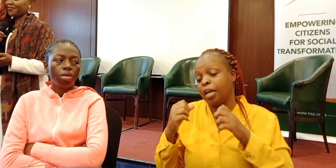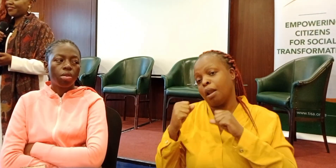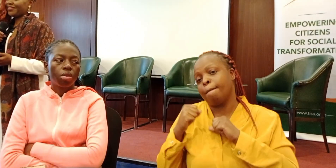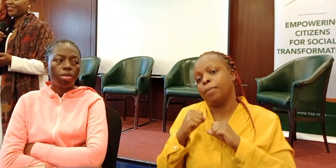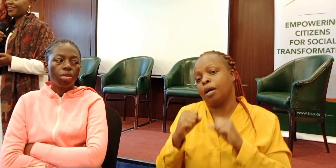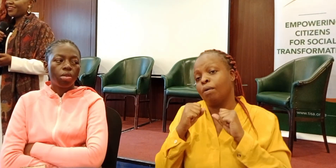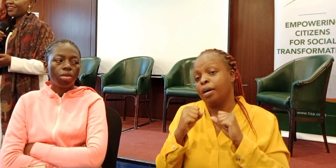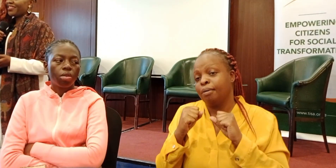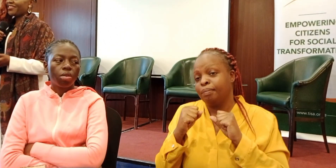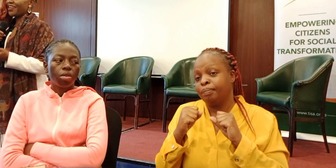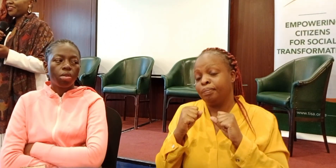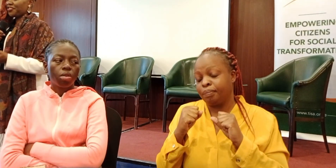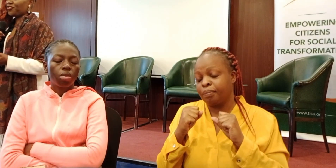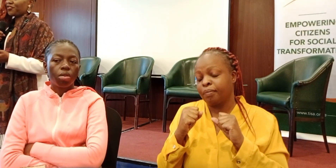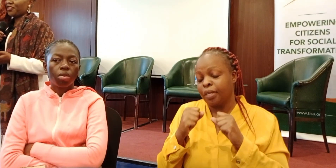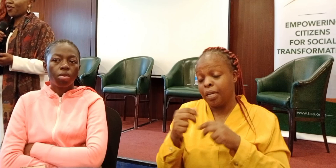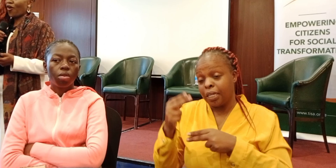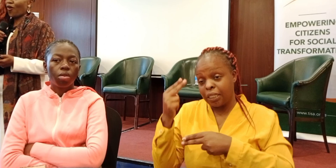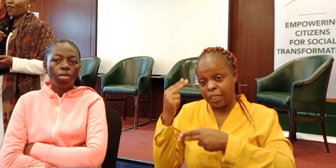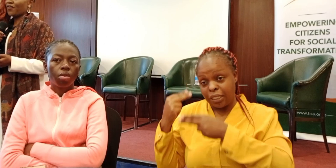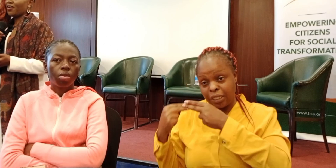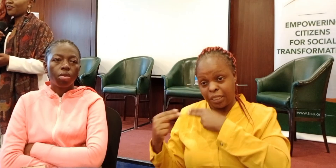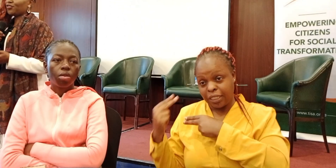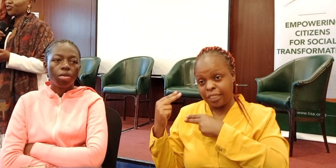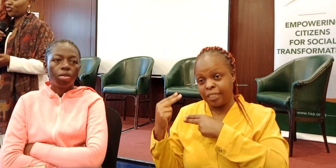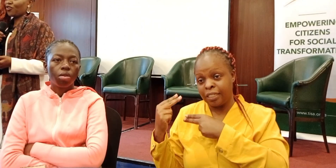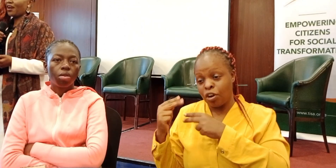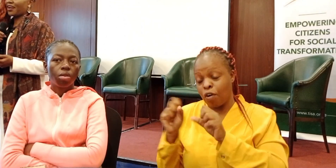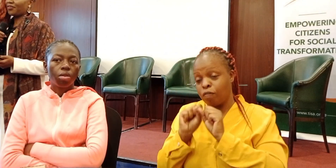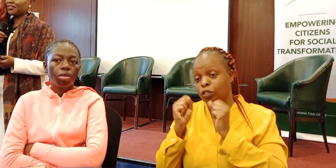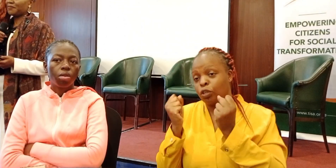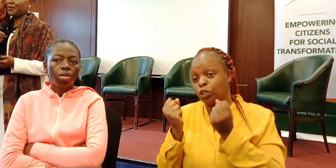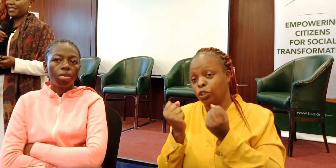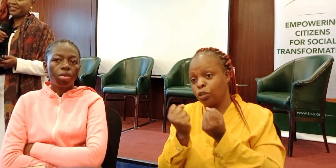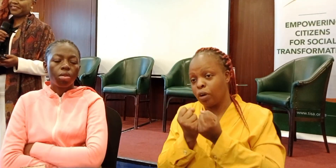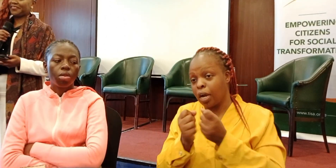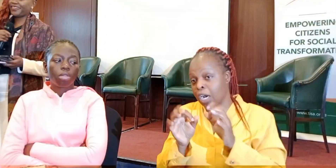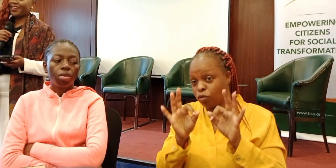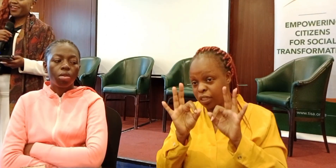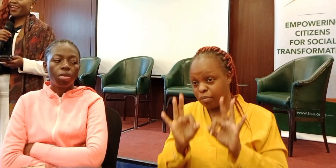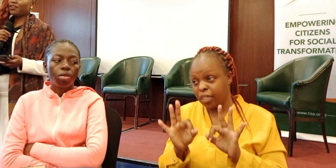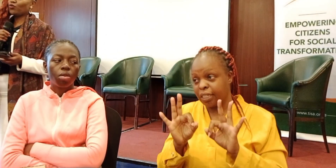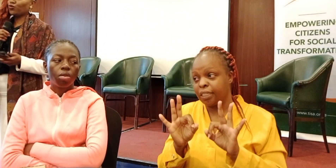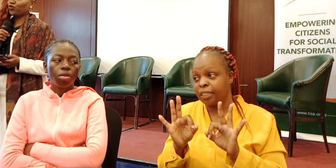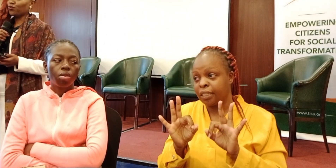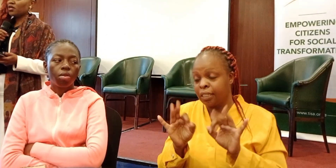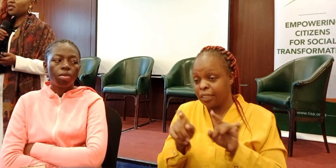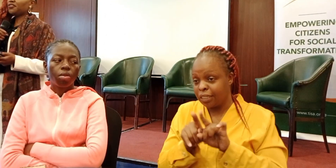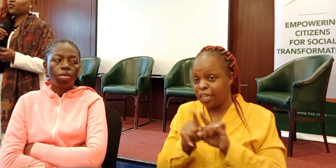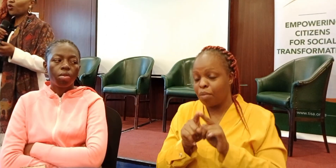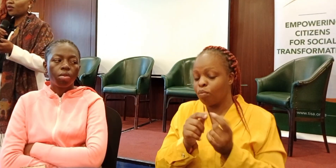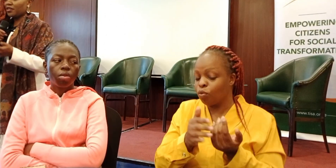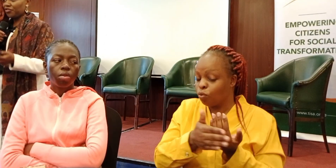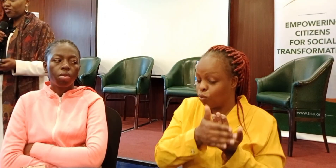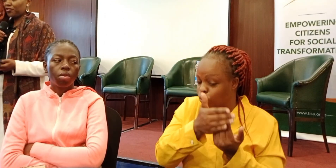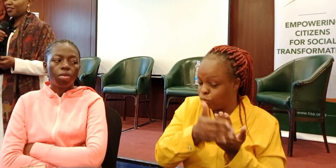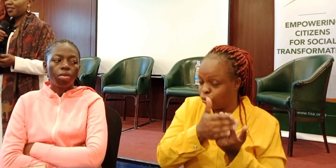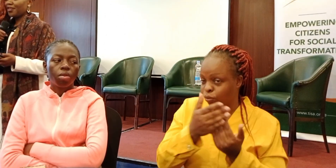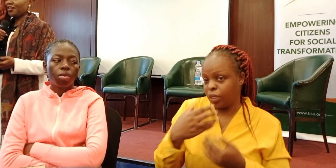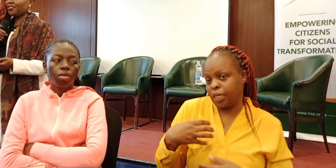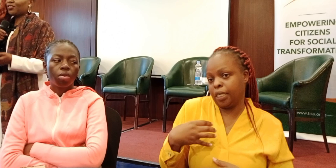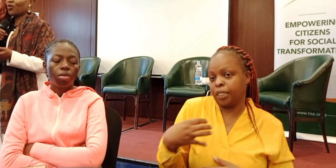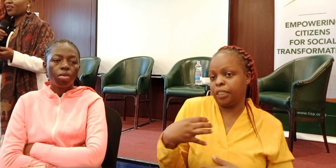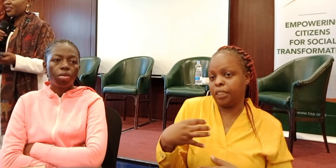power. The history of social accountability and Utu is so